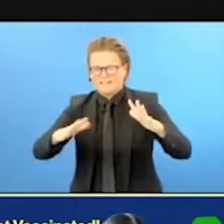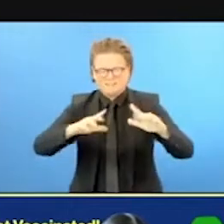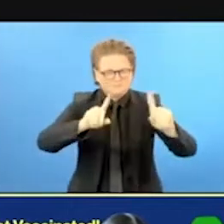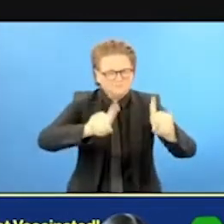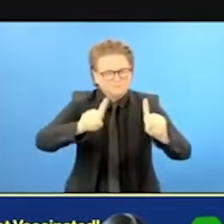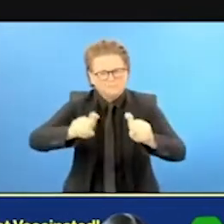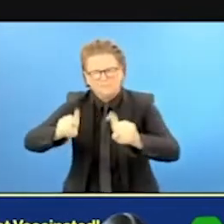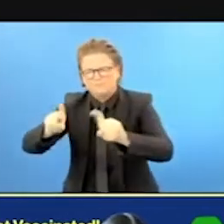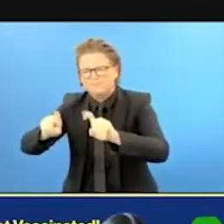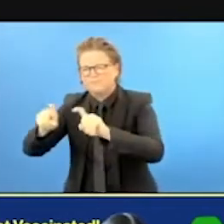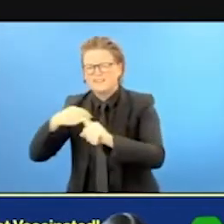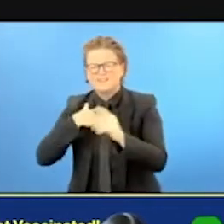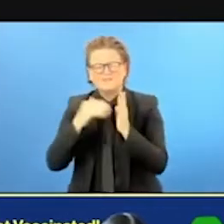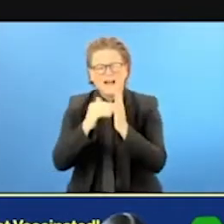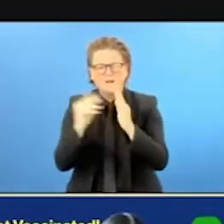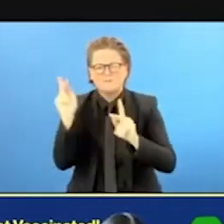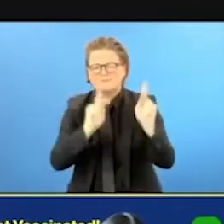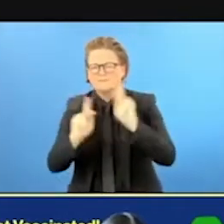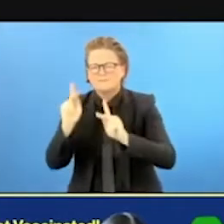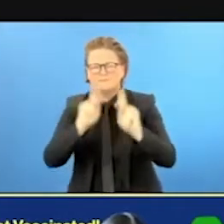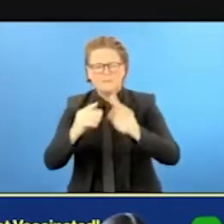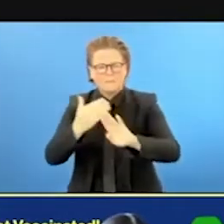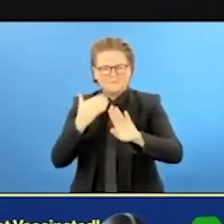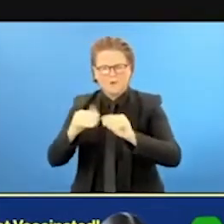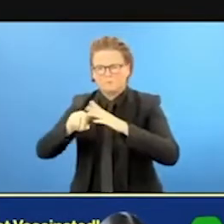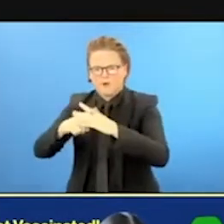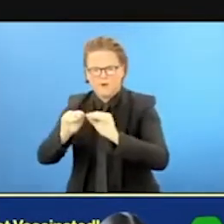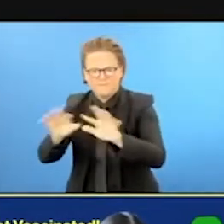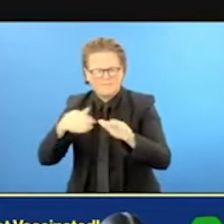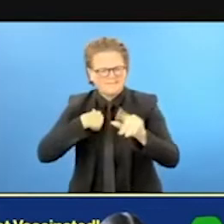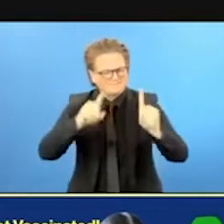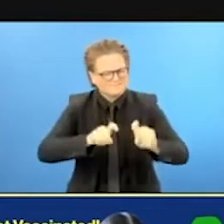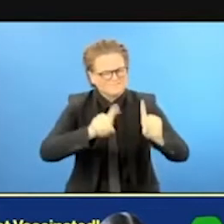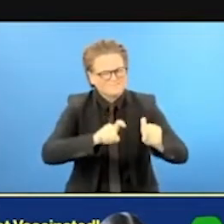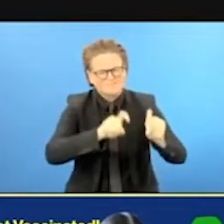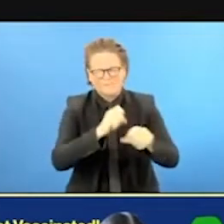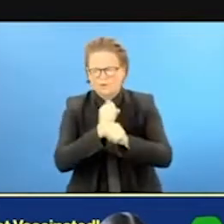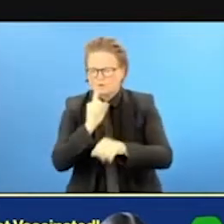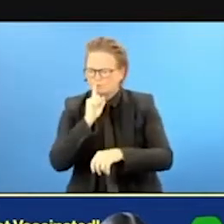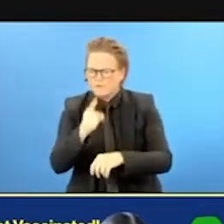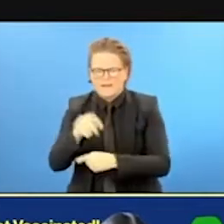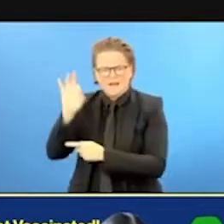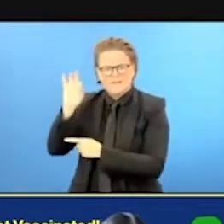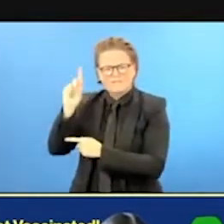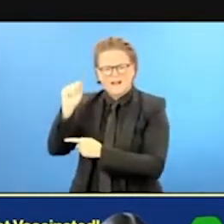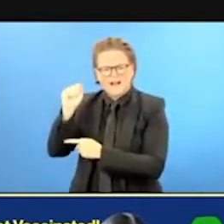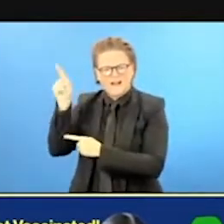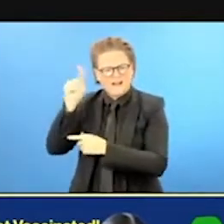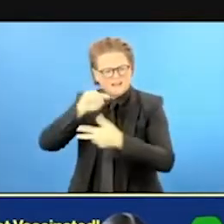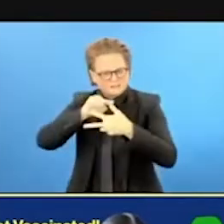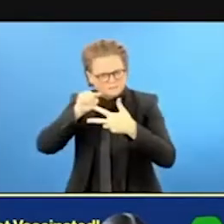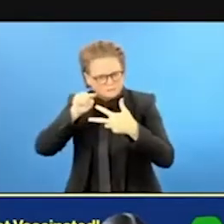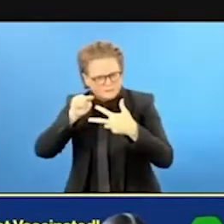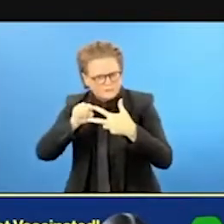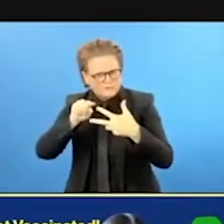And all 3 vaccines, the FDA made sure that they met the safety standards and